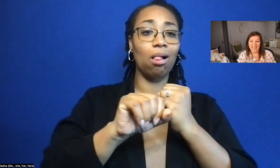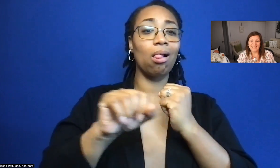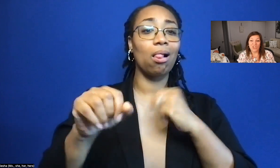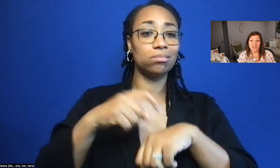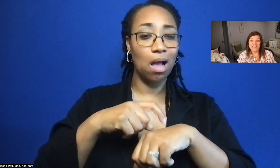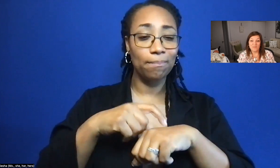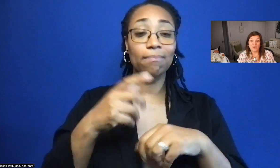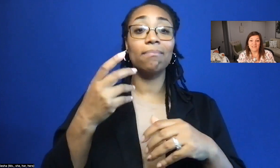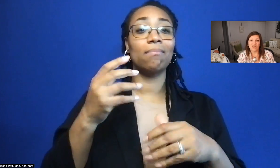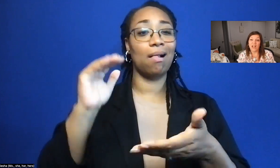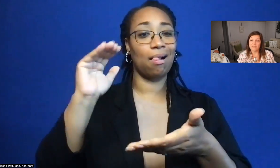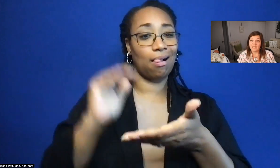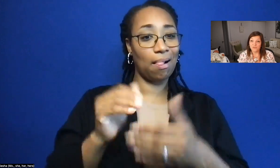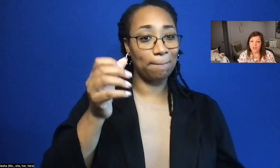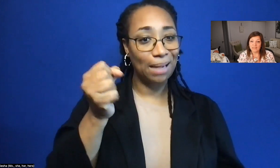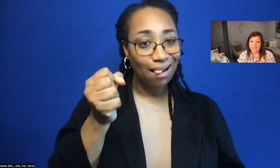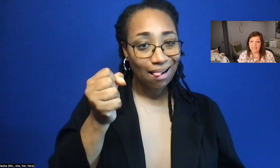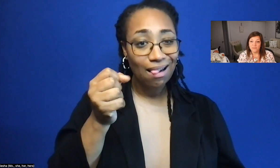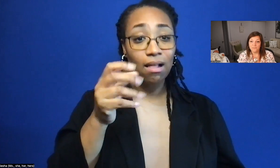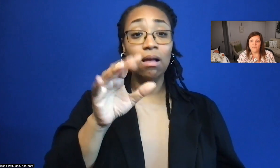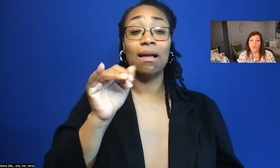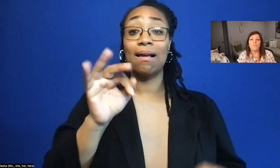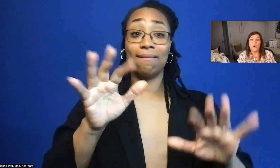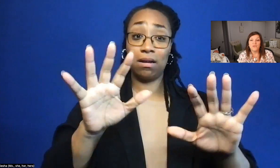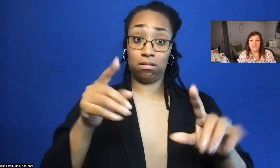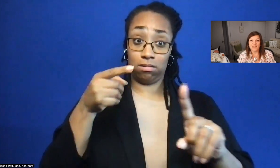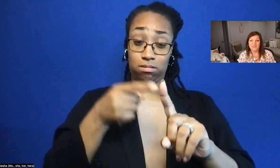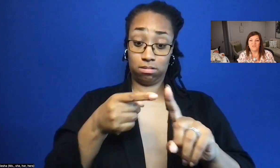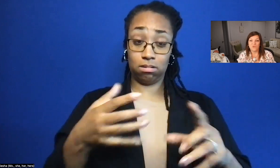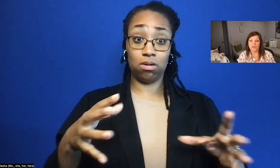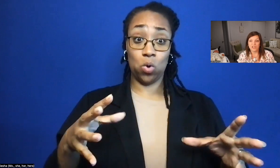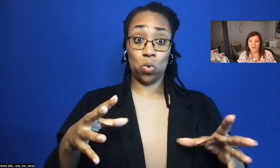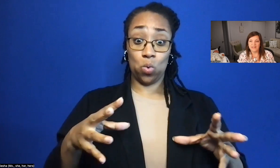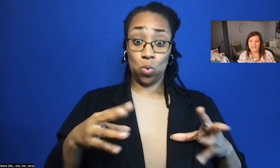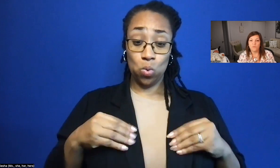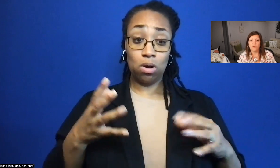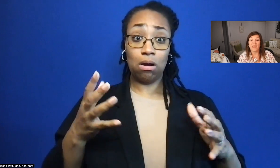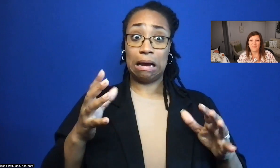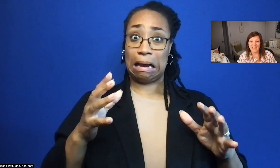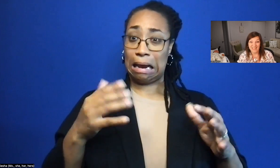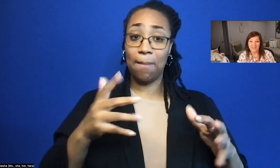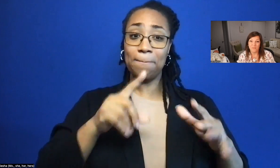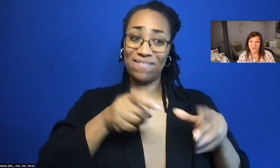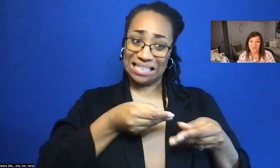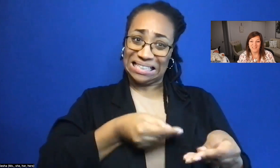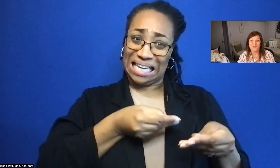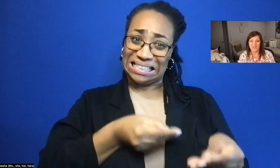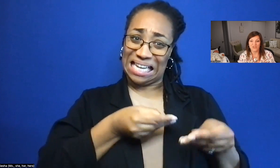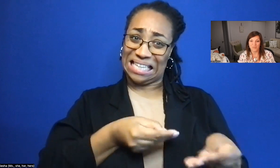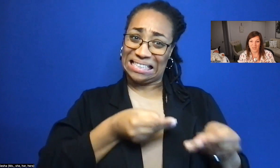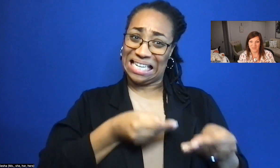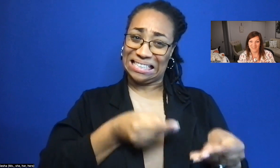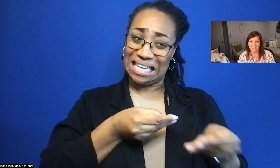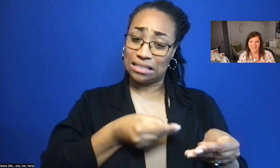Typically, as long as the breasts are emptied frequently, both types of storage capacity will make plenty of milk to feed